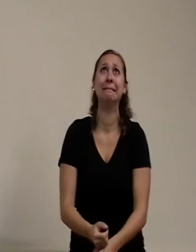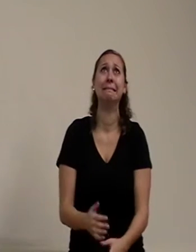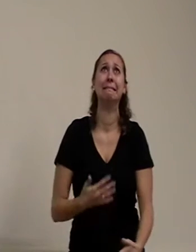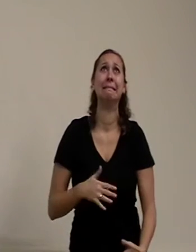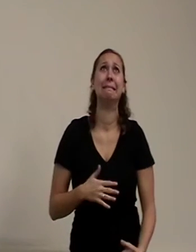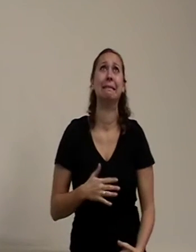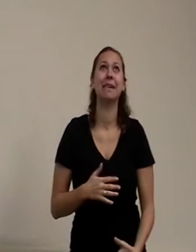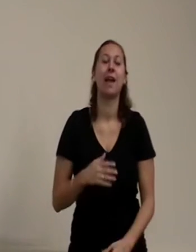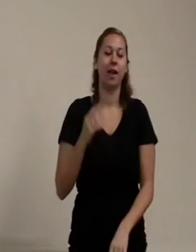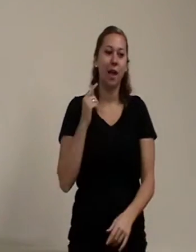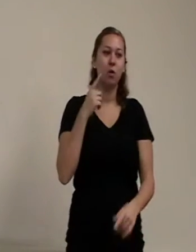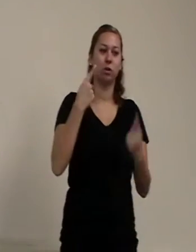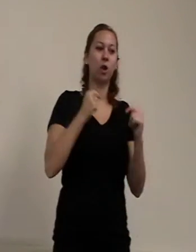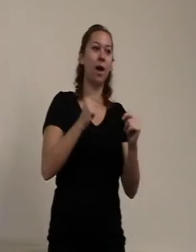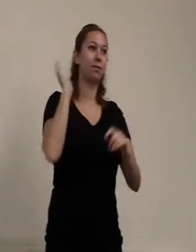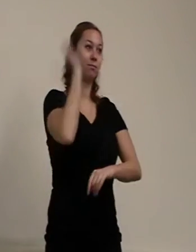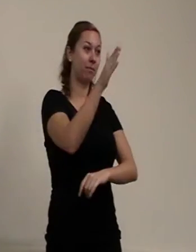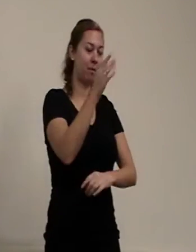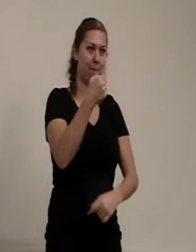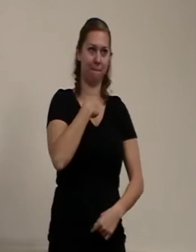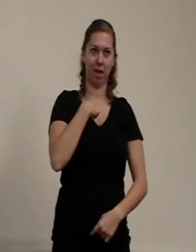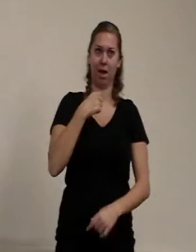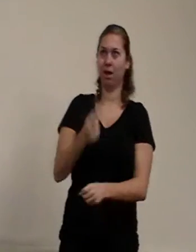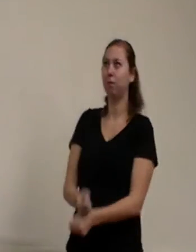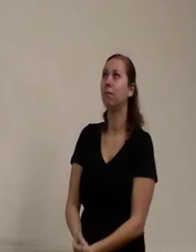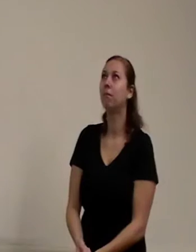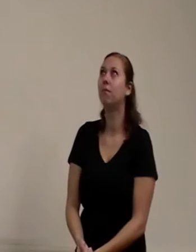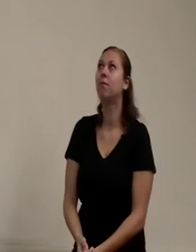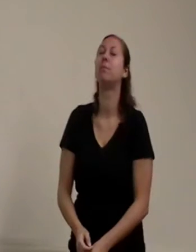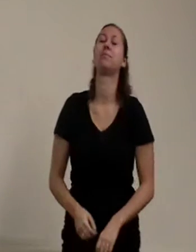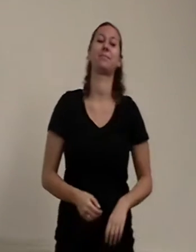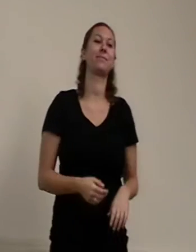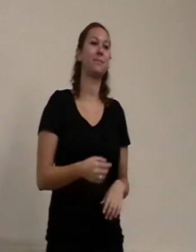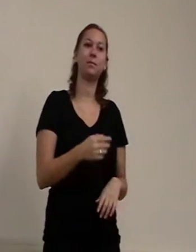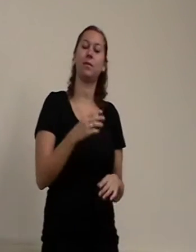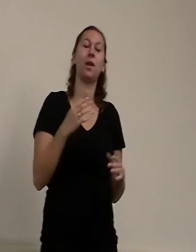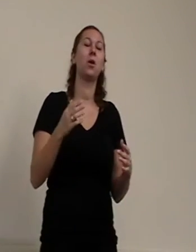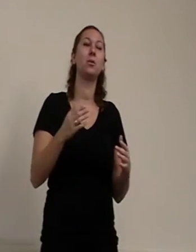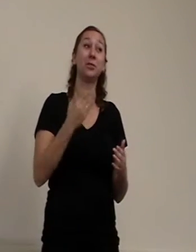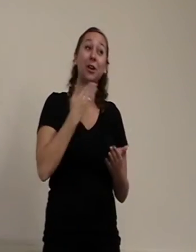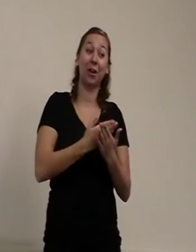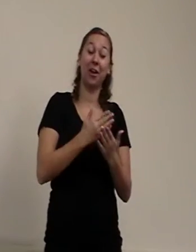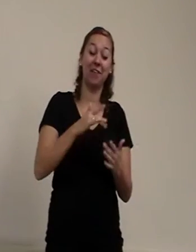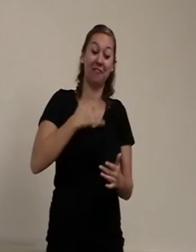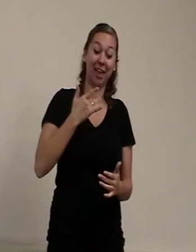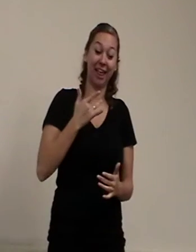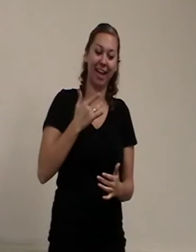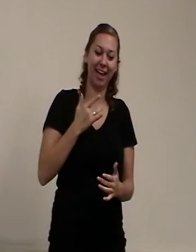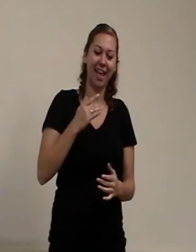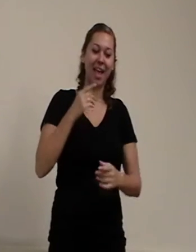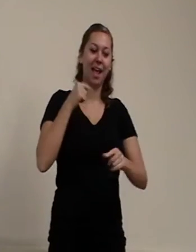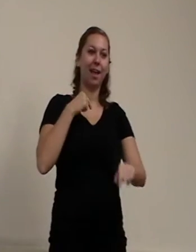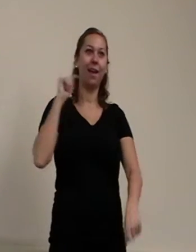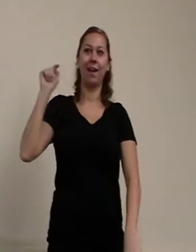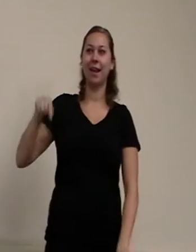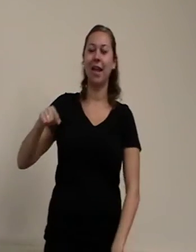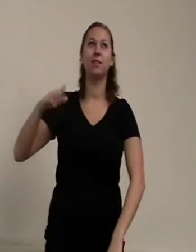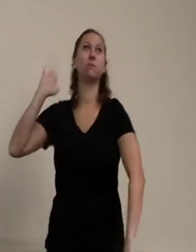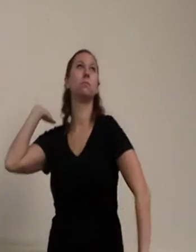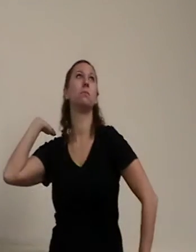me. And it was the best feeling in the world to be able to dig up one of his serves. Like, because, I mean, he's aiming for you and he's jump serving, the ball's coming at you. So just be